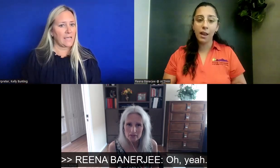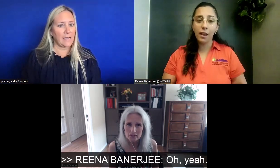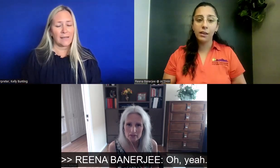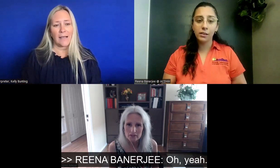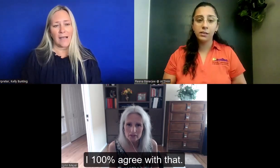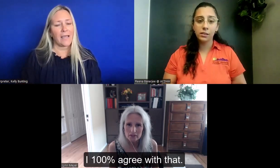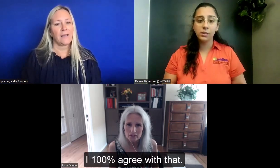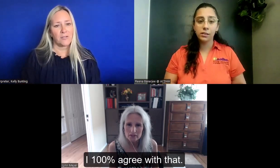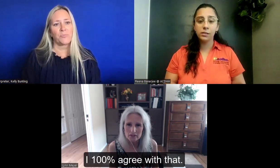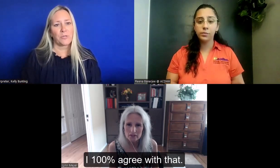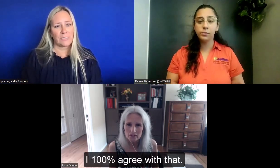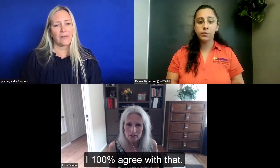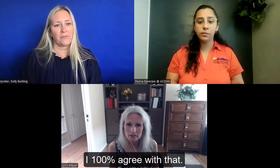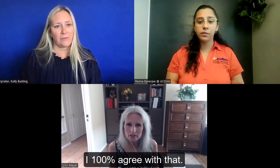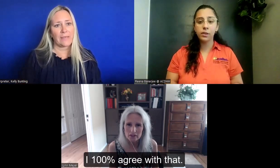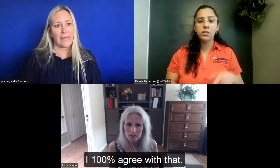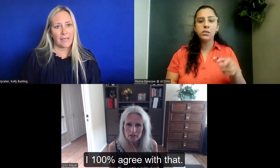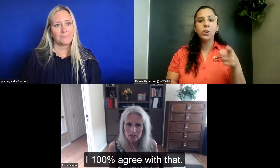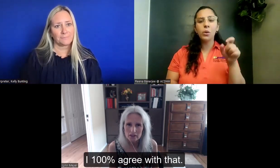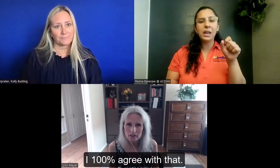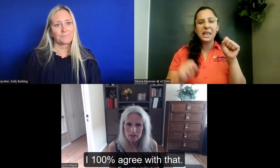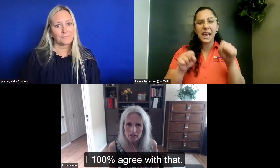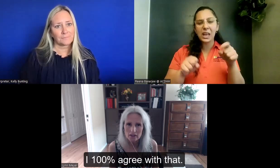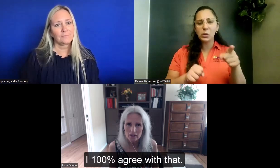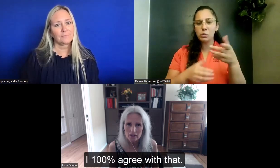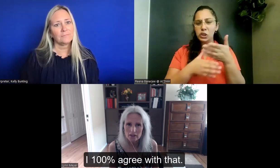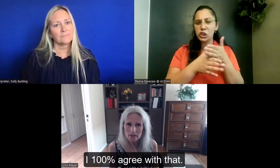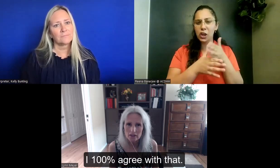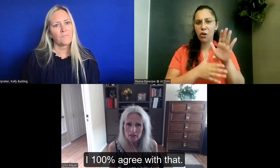Oh, yeah, I 100% agree with that.